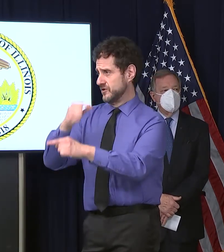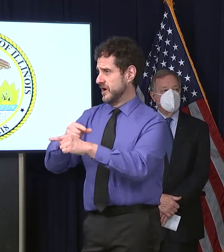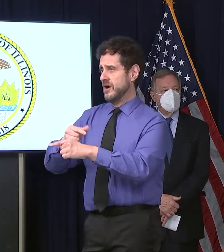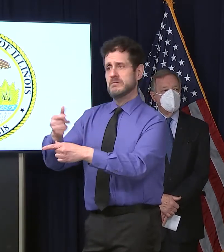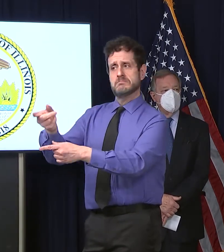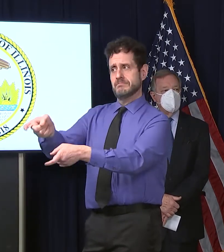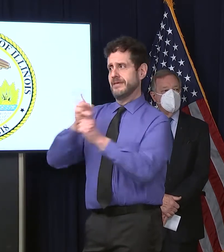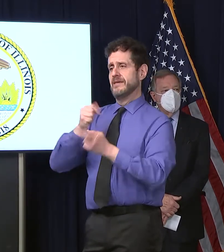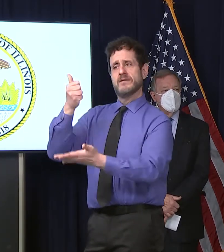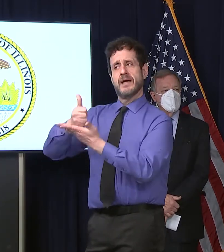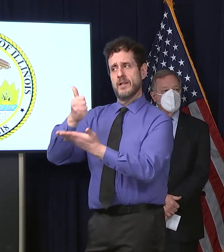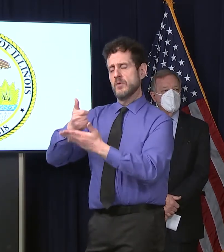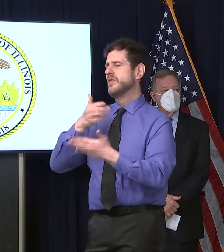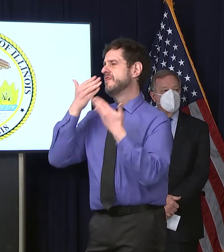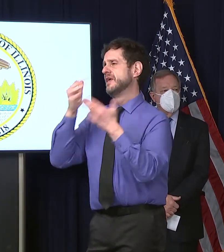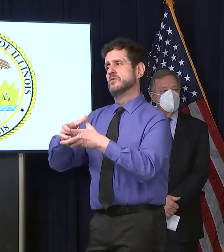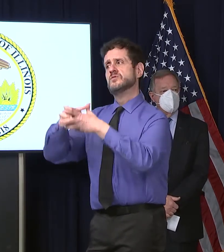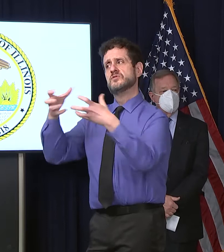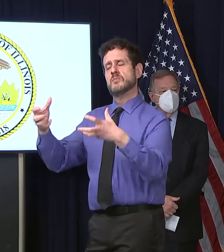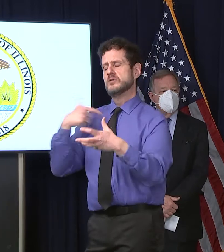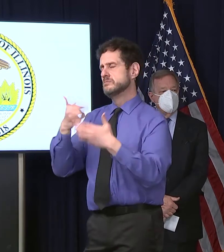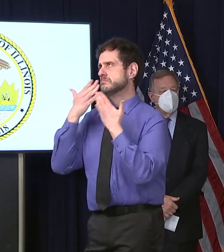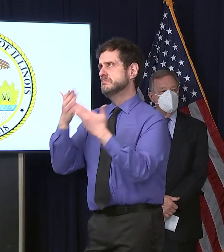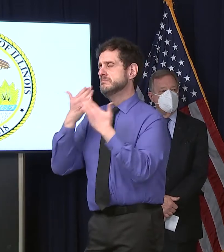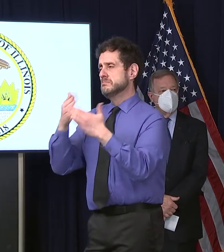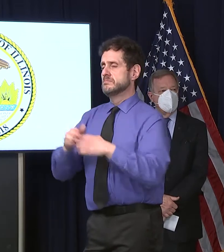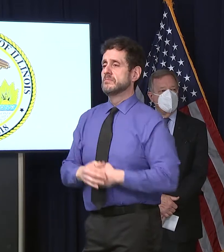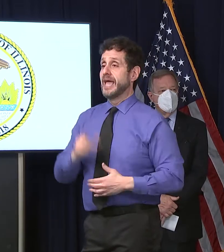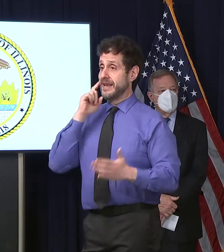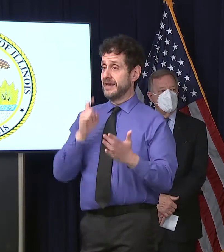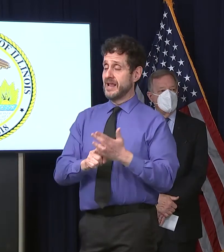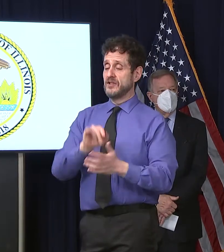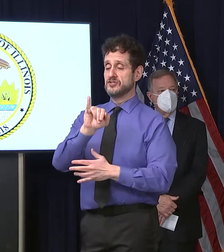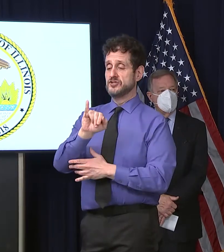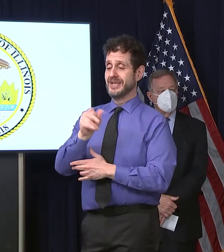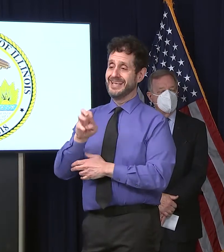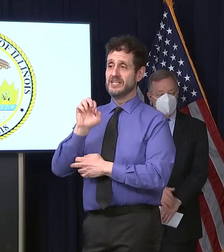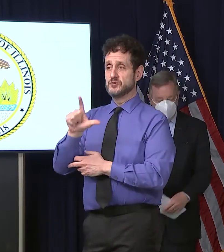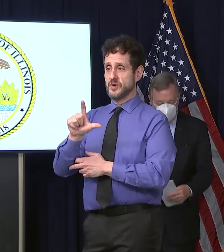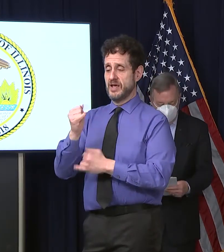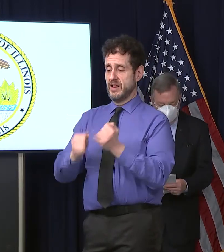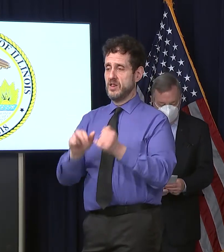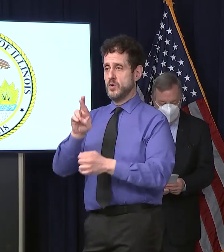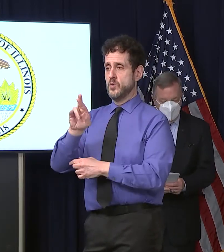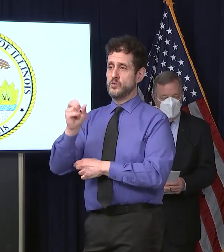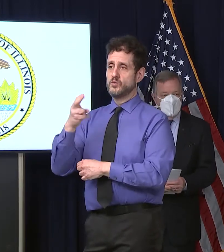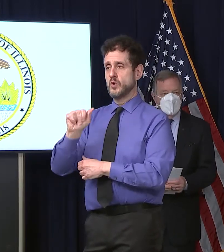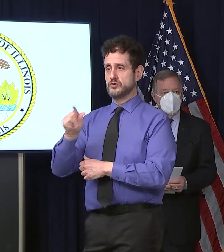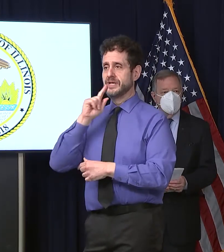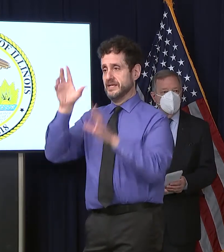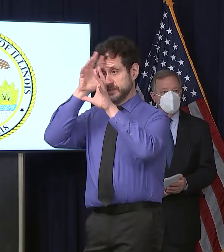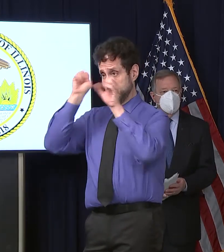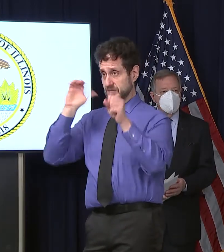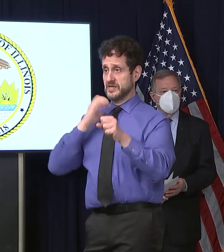much. We're grateful. I also want to acknowledge Israel Rocha, who's head of our health and hospital system,